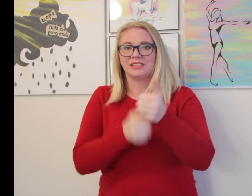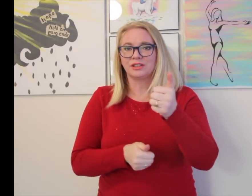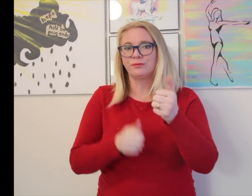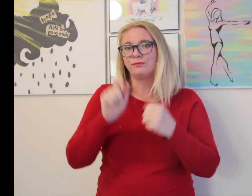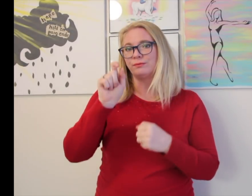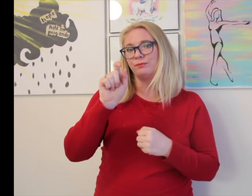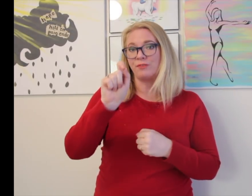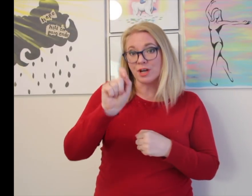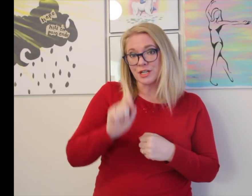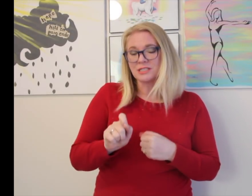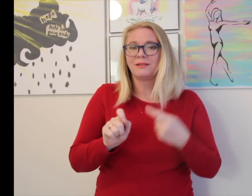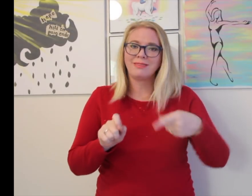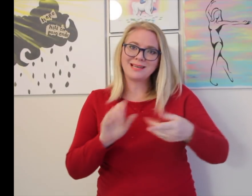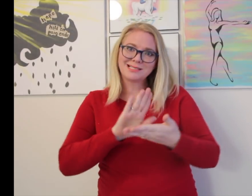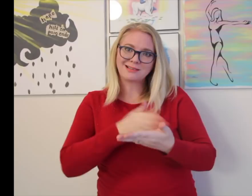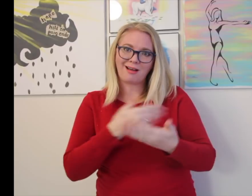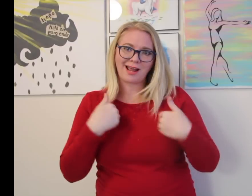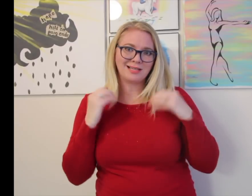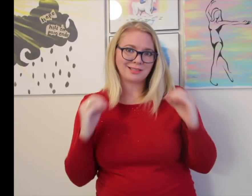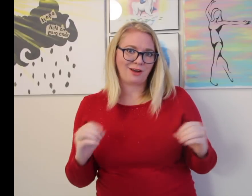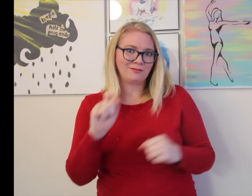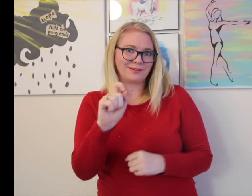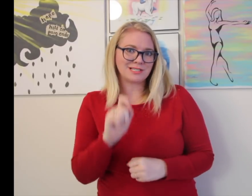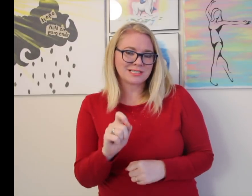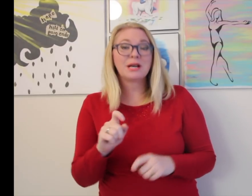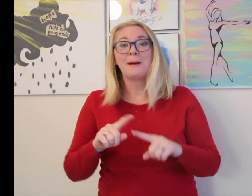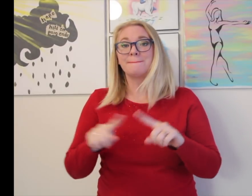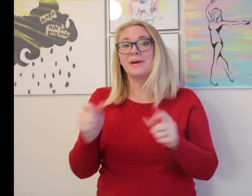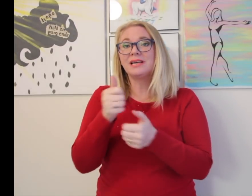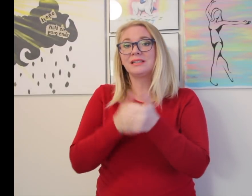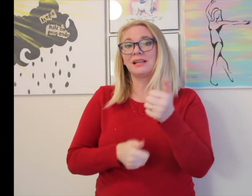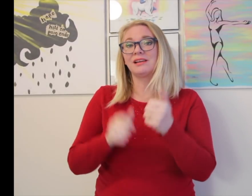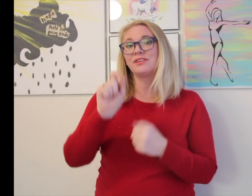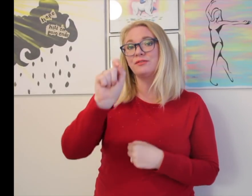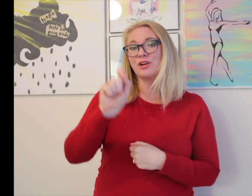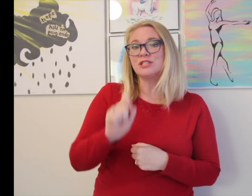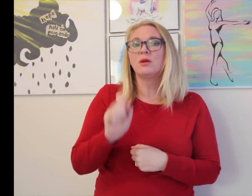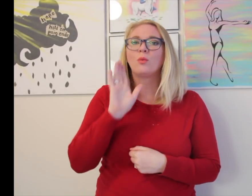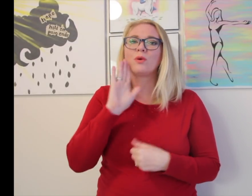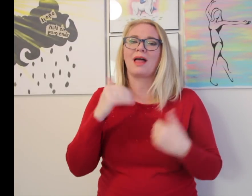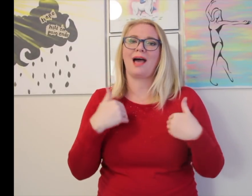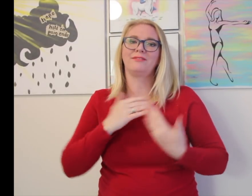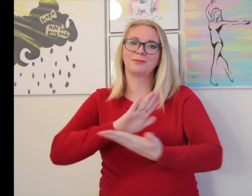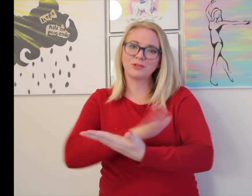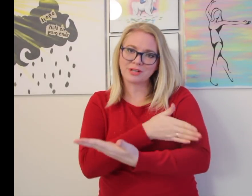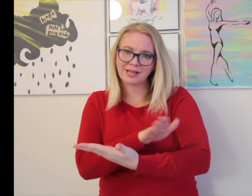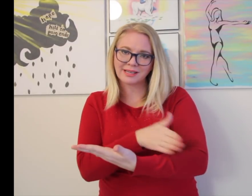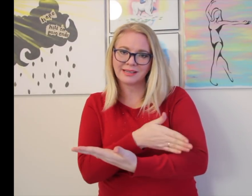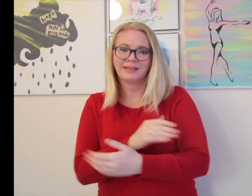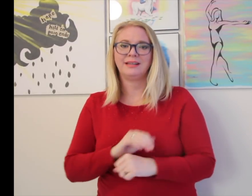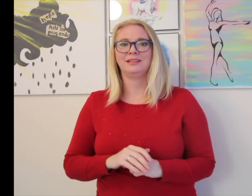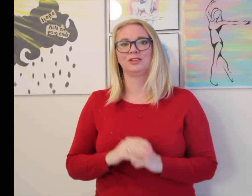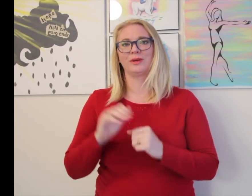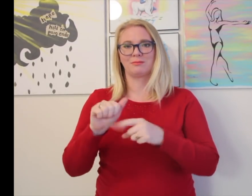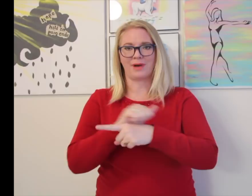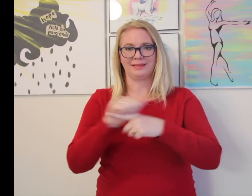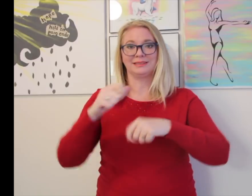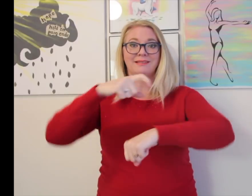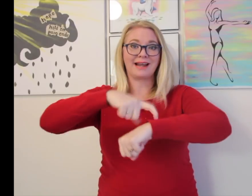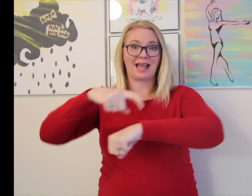each verse, this song has no verse, but in each verse we'll have the music, so we can practice the